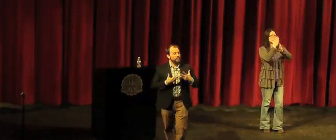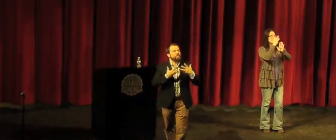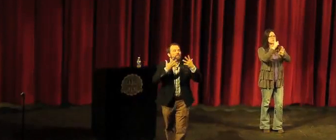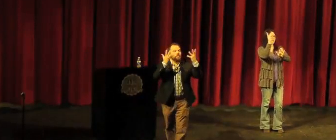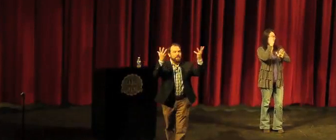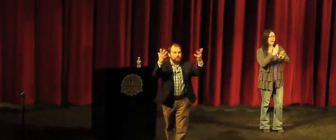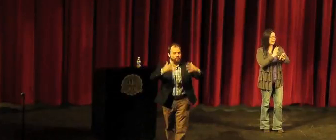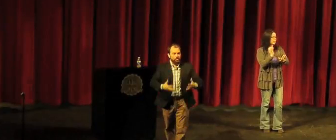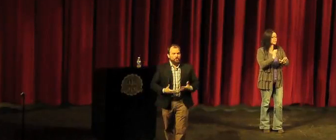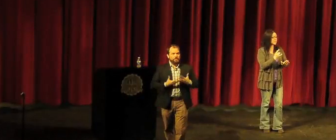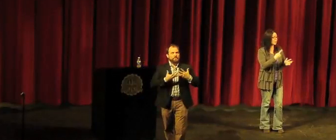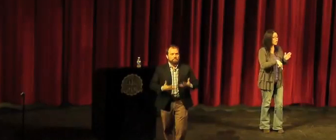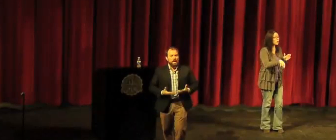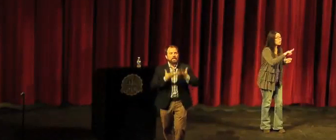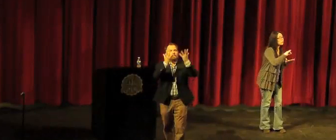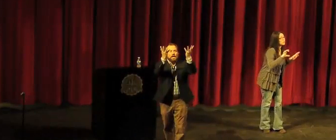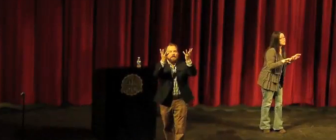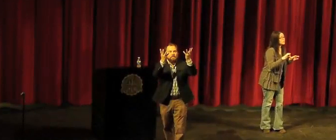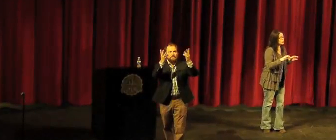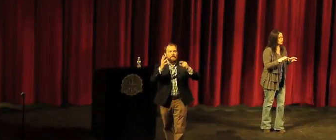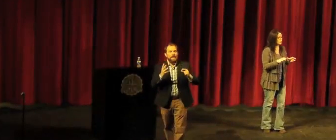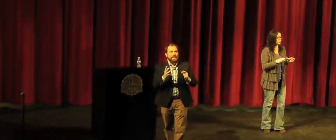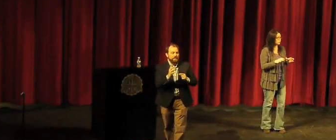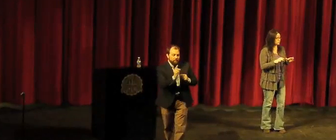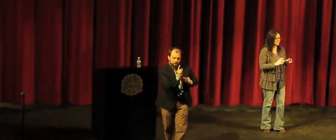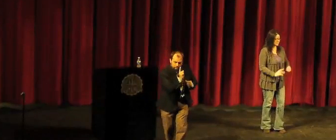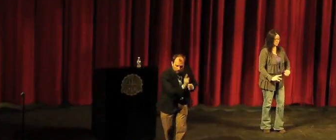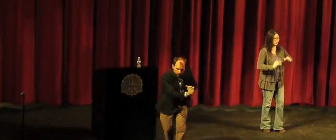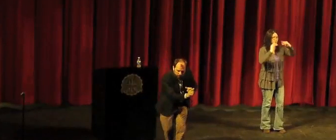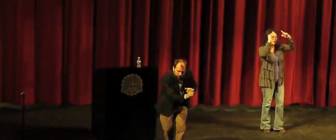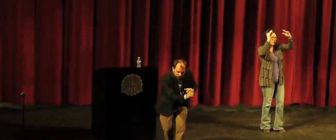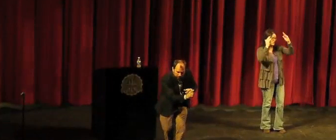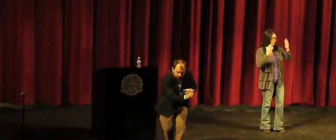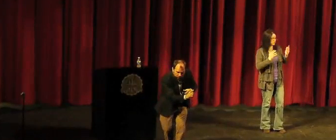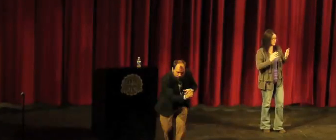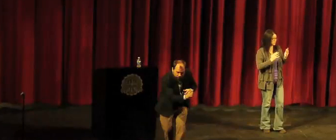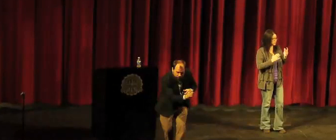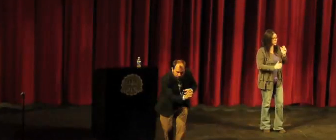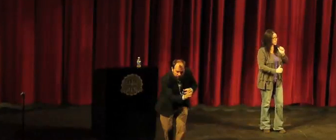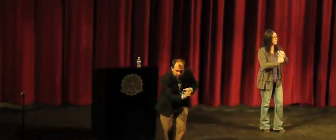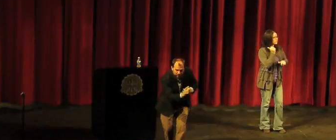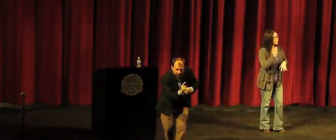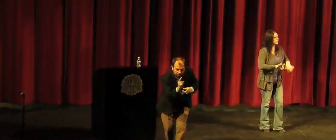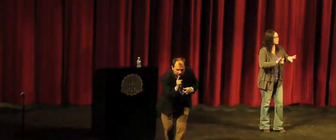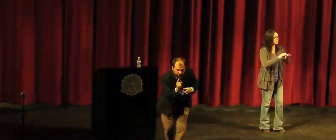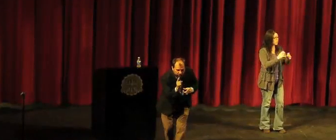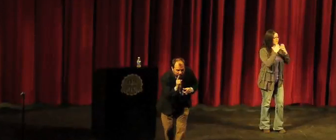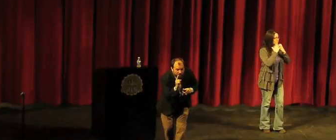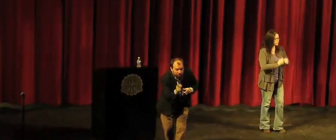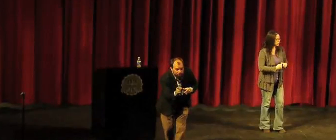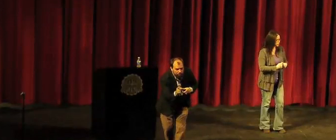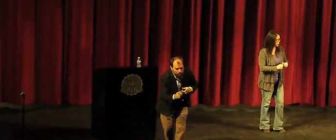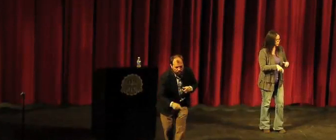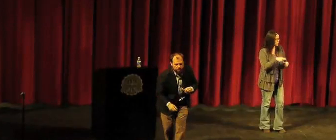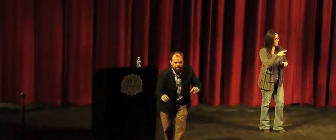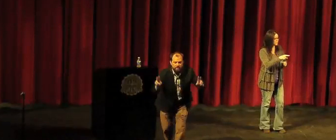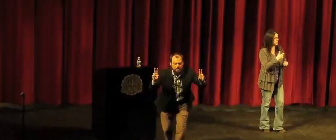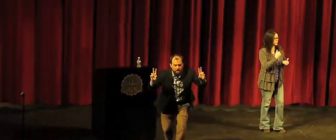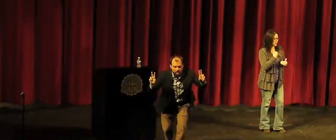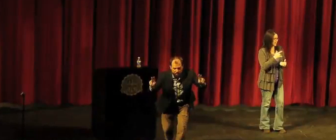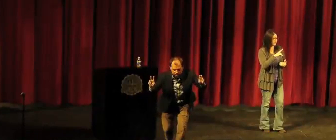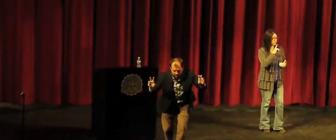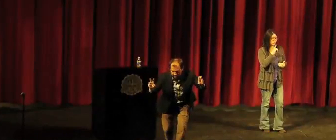it's sort of what we do. Worship is bottom up, and therefore the most important virtue that should characterize true